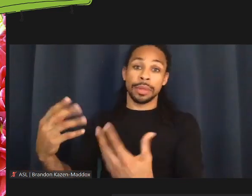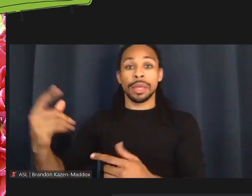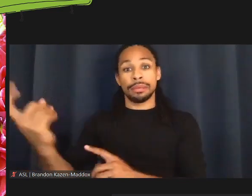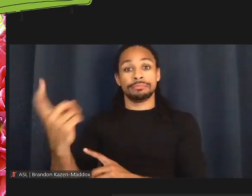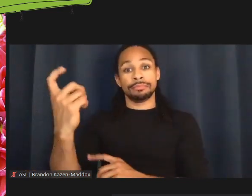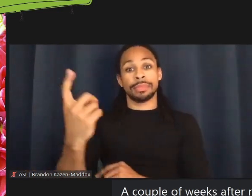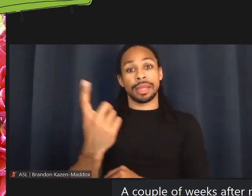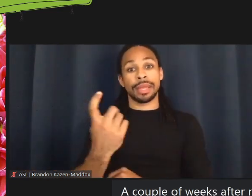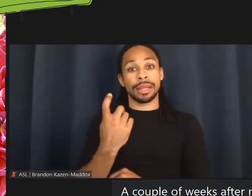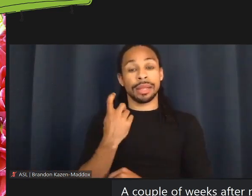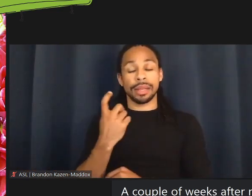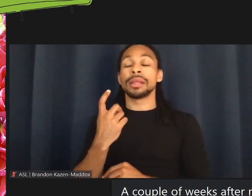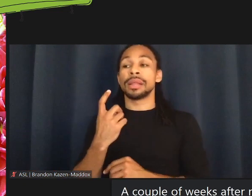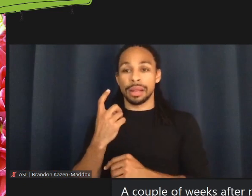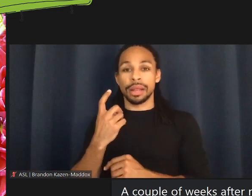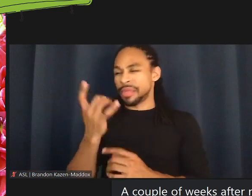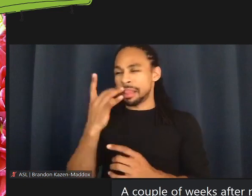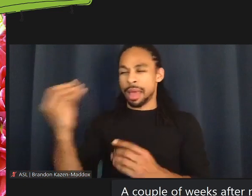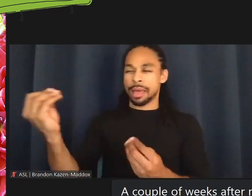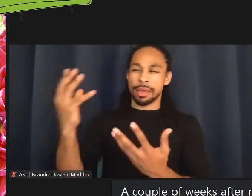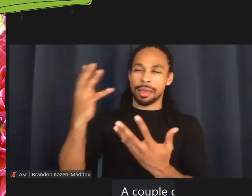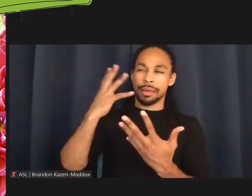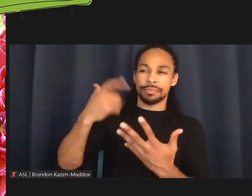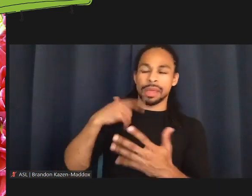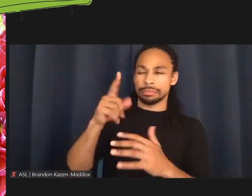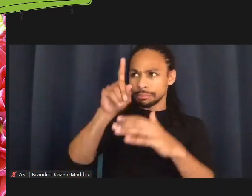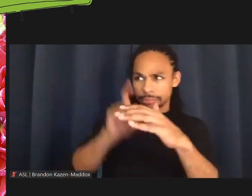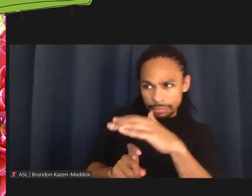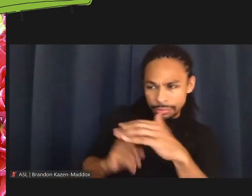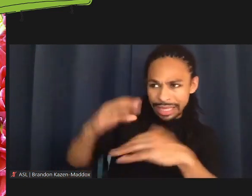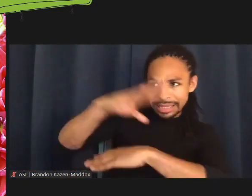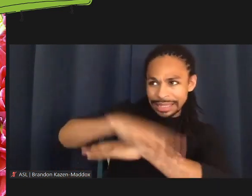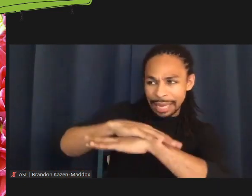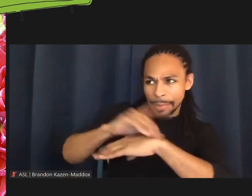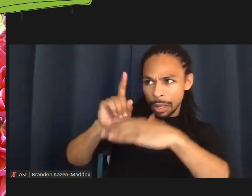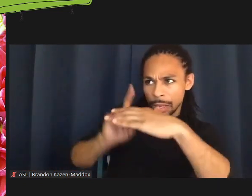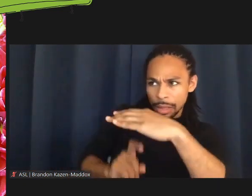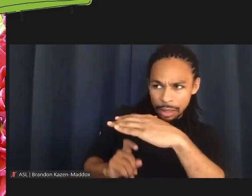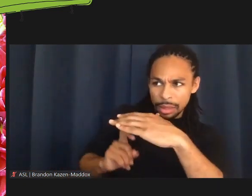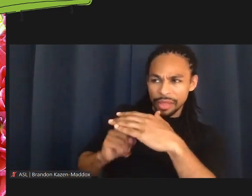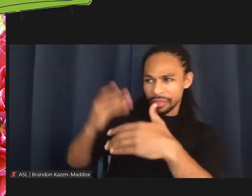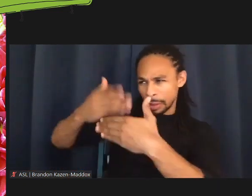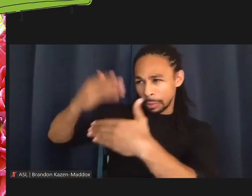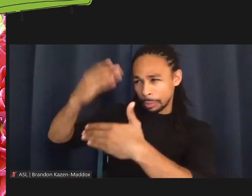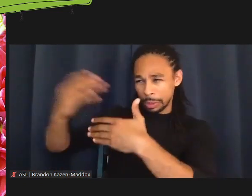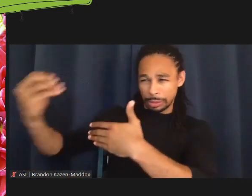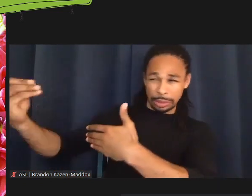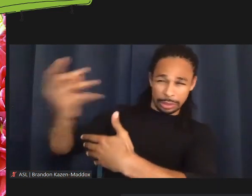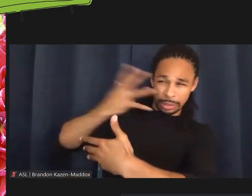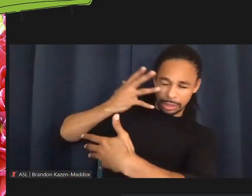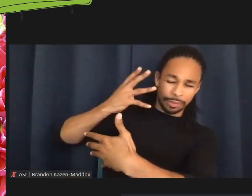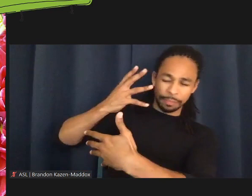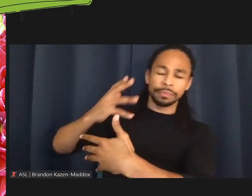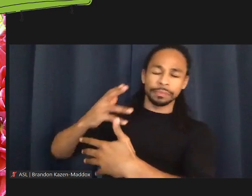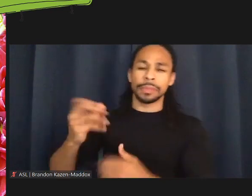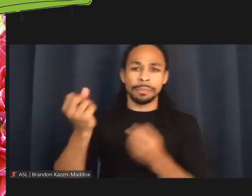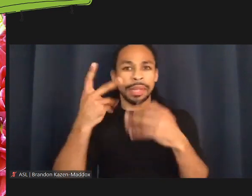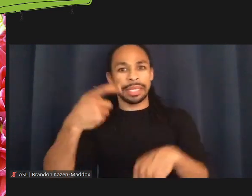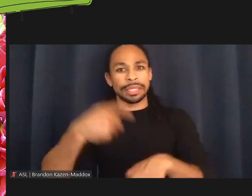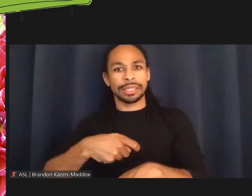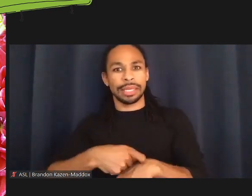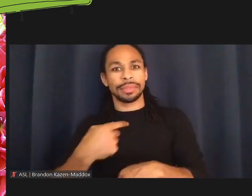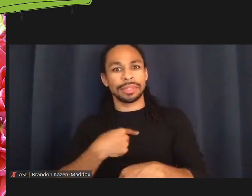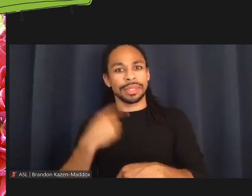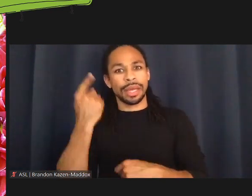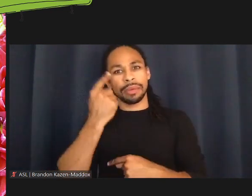DJ's face cast in fluorescence, I crouched under a table, close to a wall away from the windows. Many times I have imagined what it will feel like